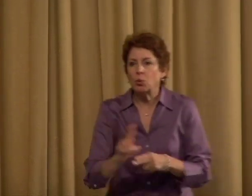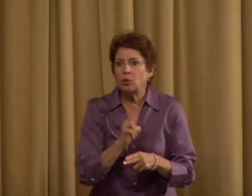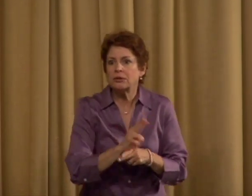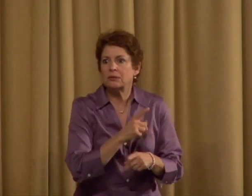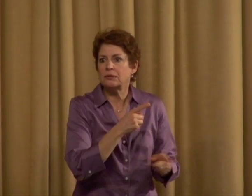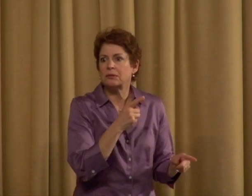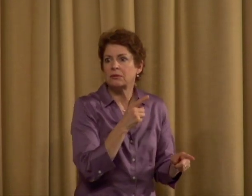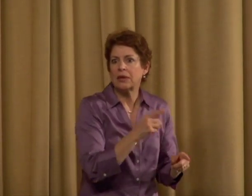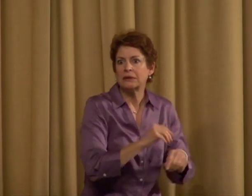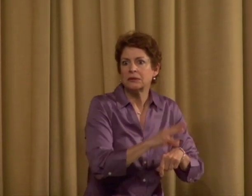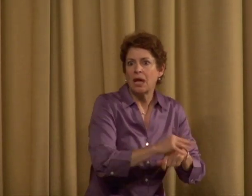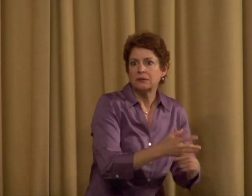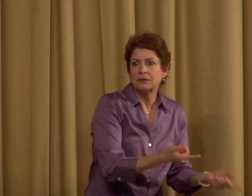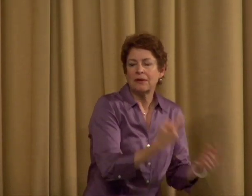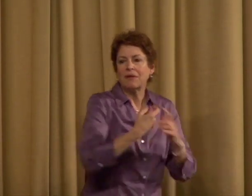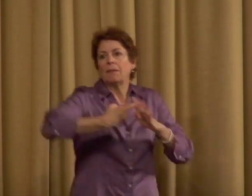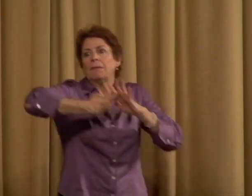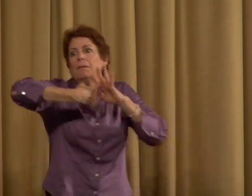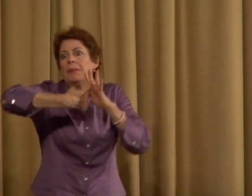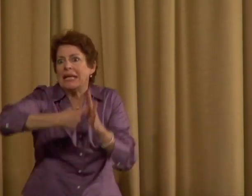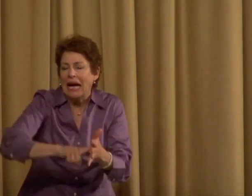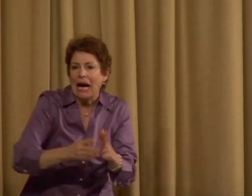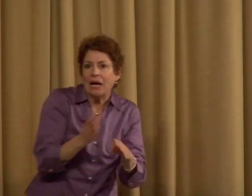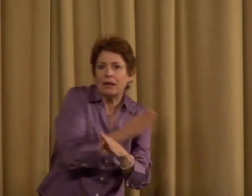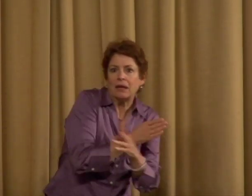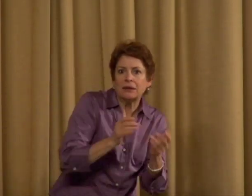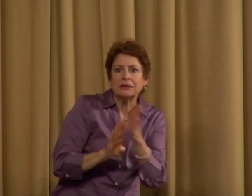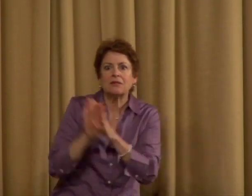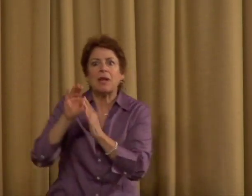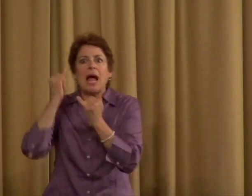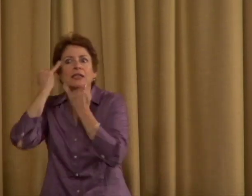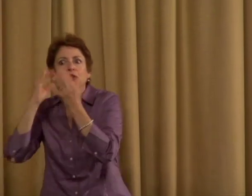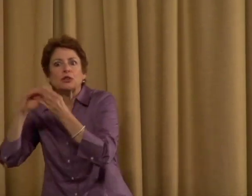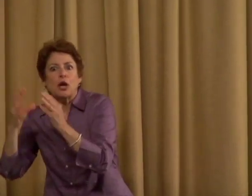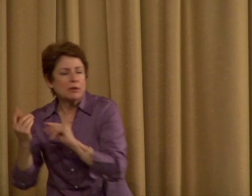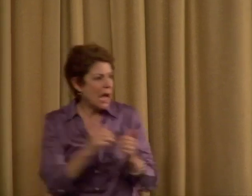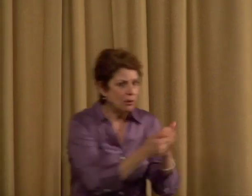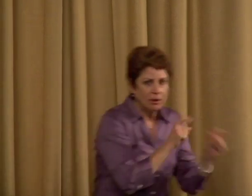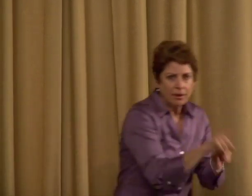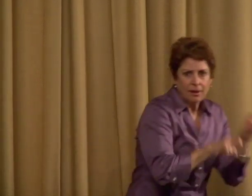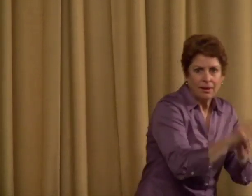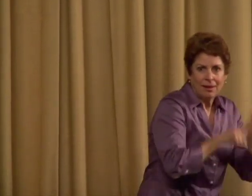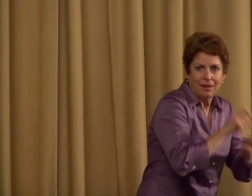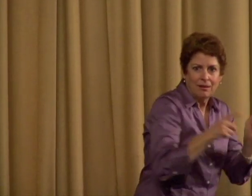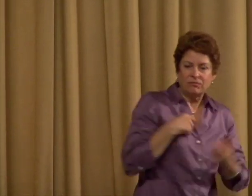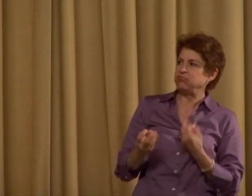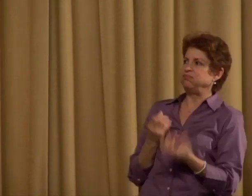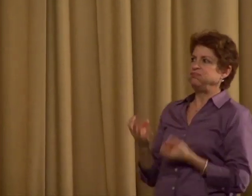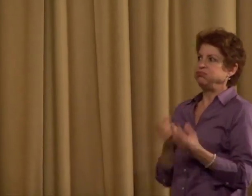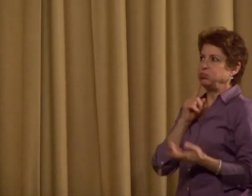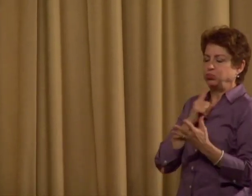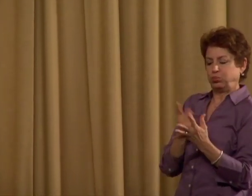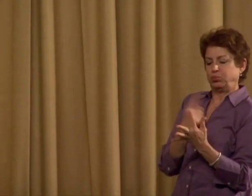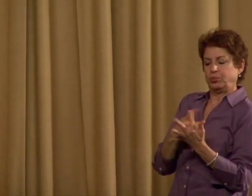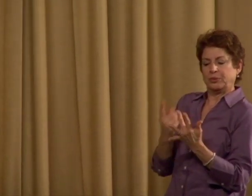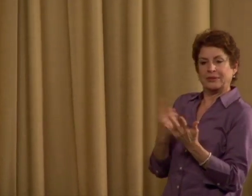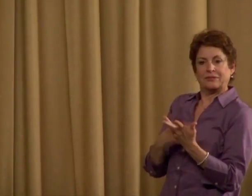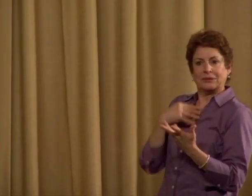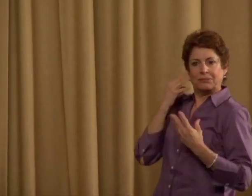It could have been better if I had actually used the advisors from the very beginning to develop ideas, to incorporate into the story,